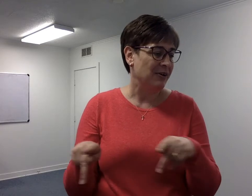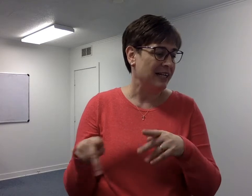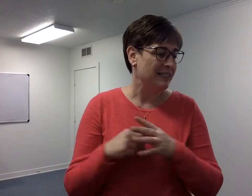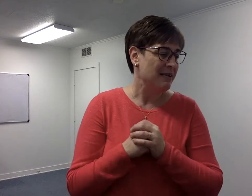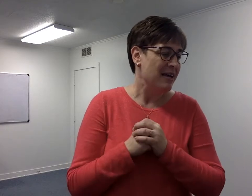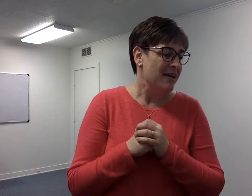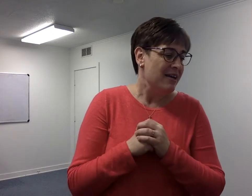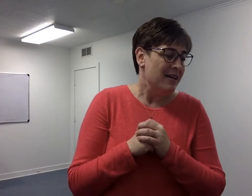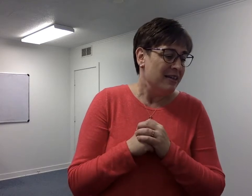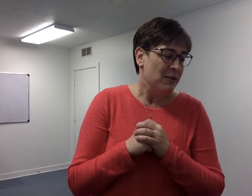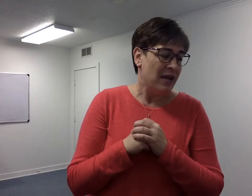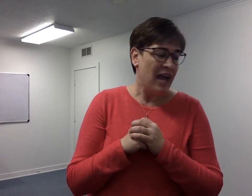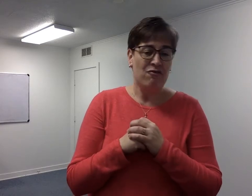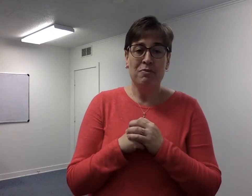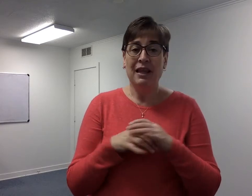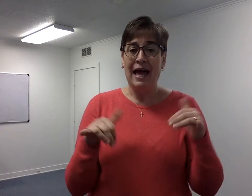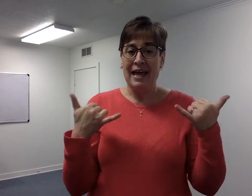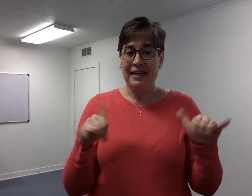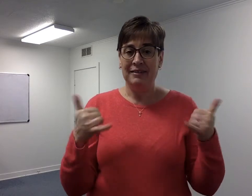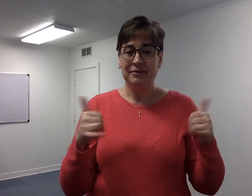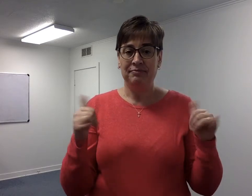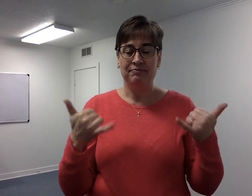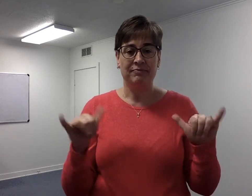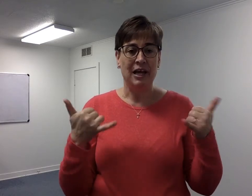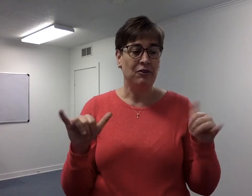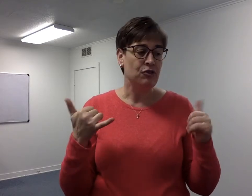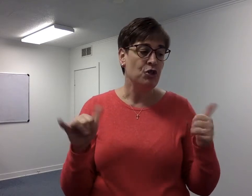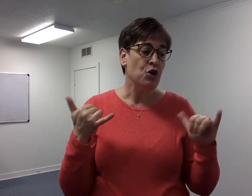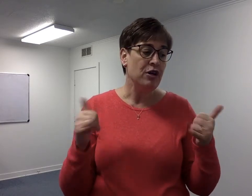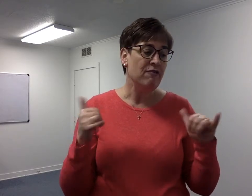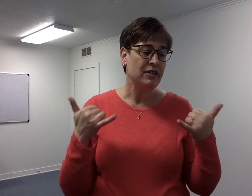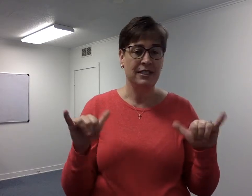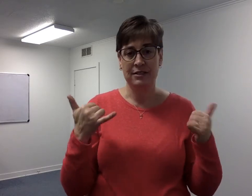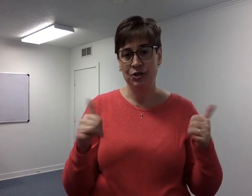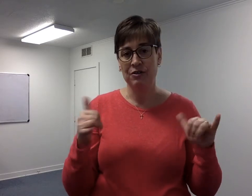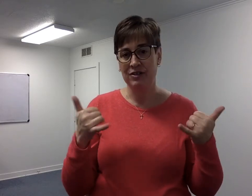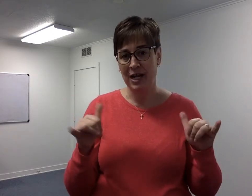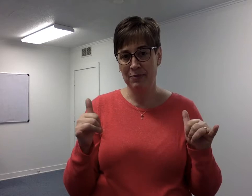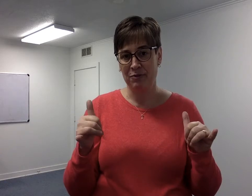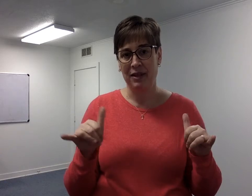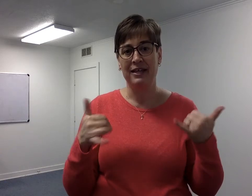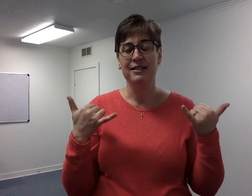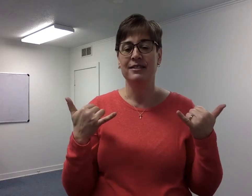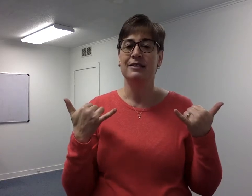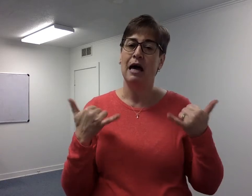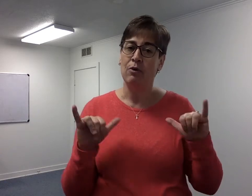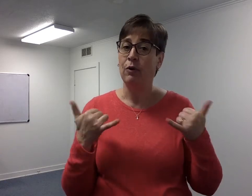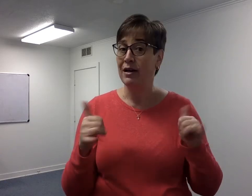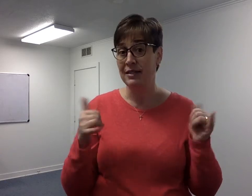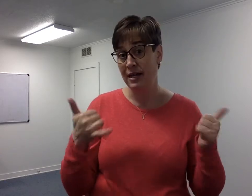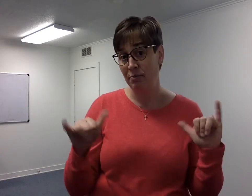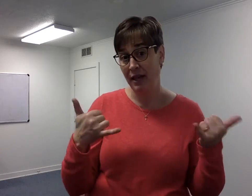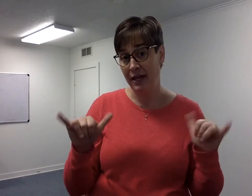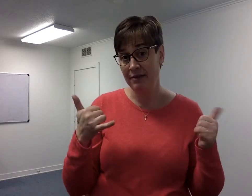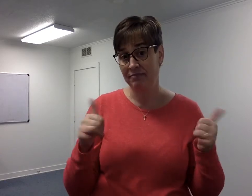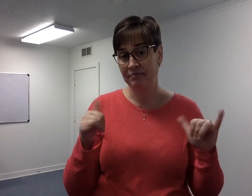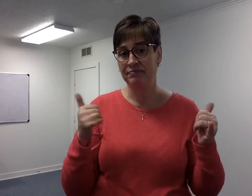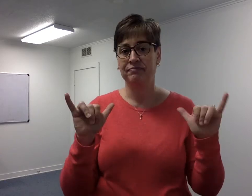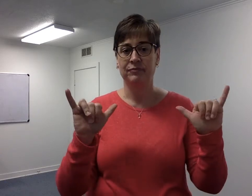right. Then we have play. Now there's two different types of play. This is I want to go outside to play. Okay,